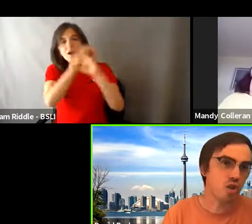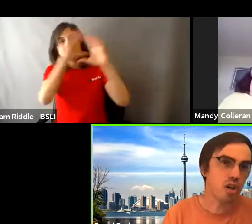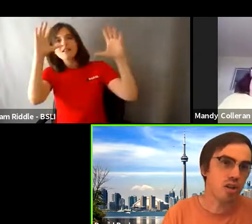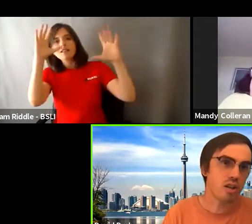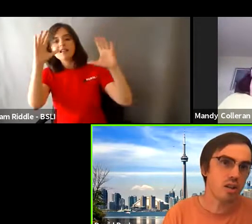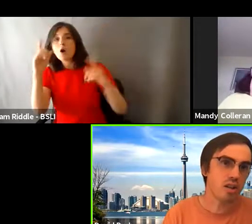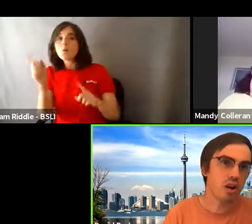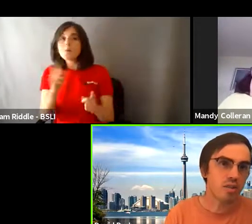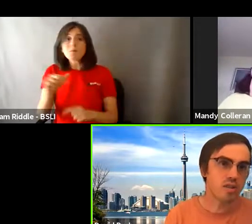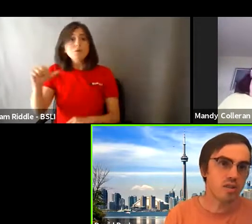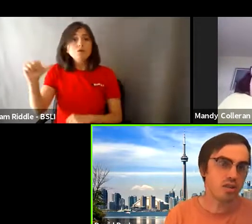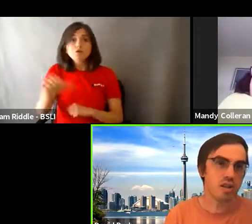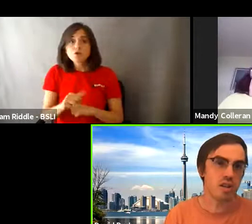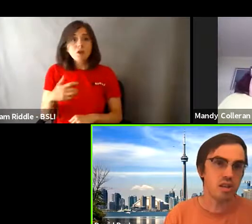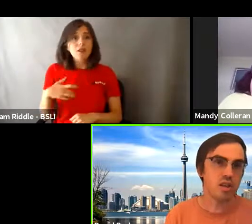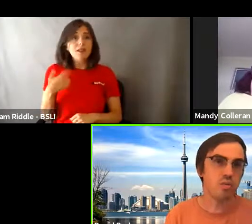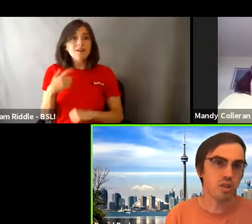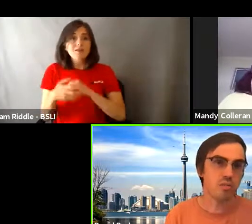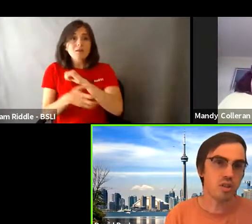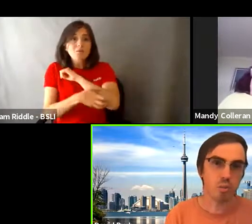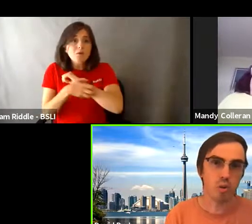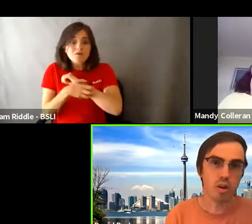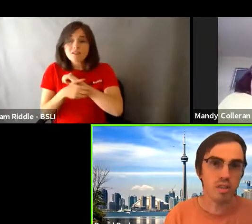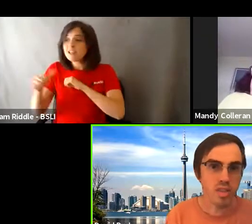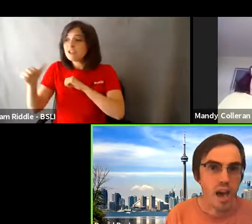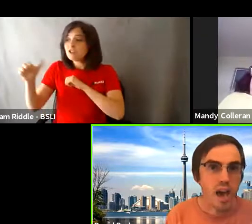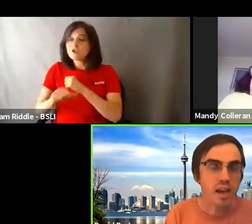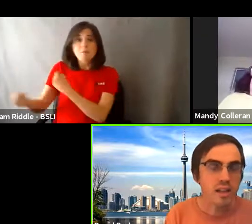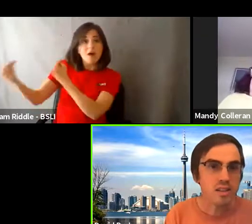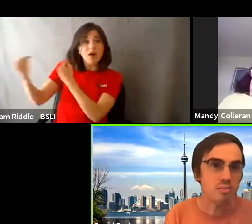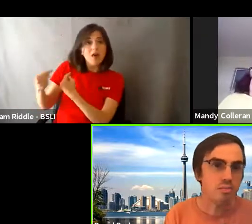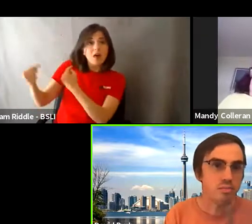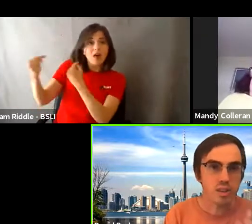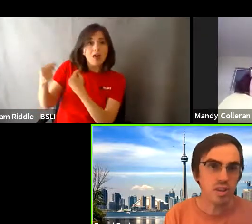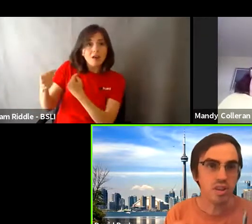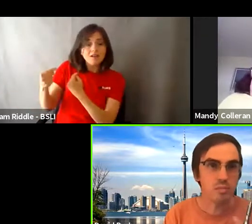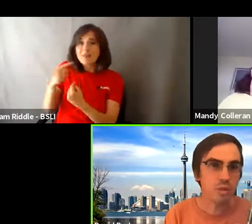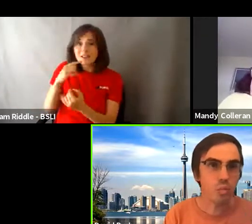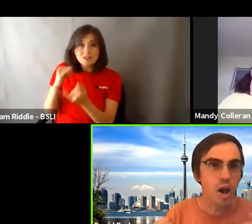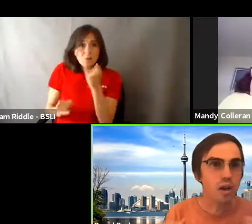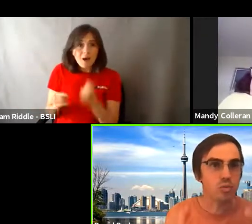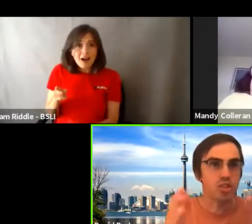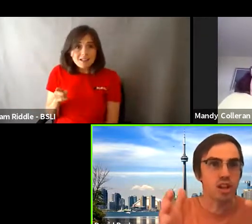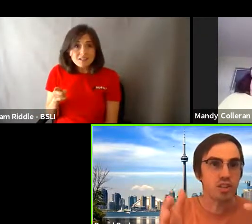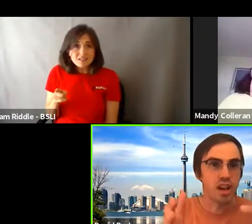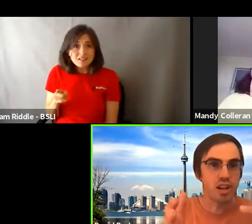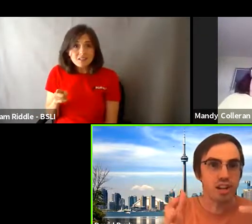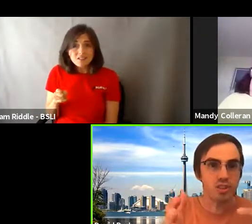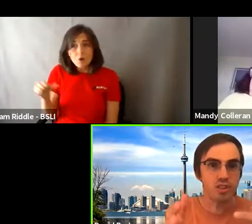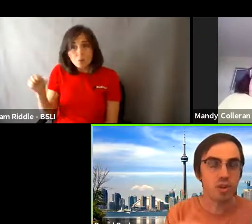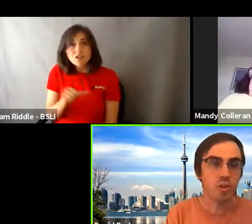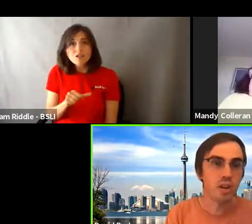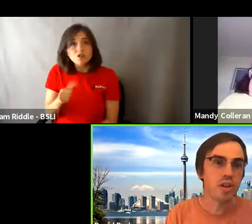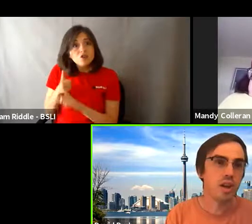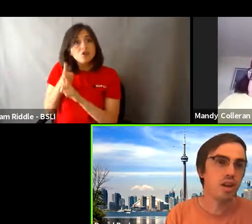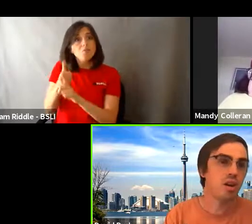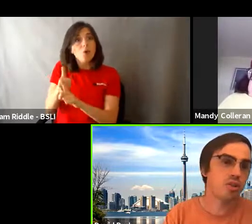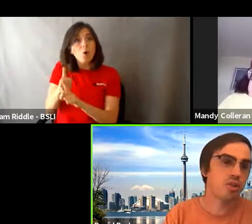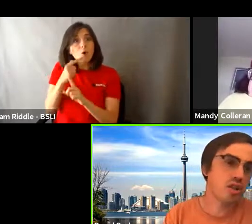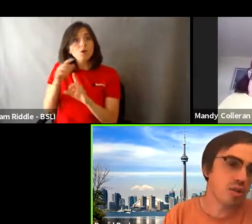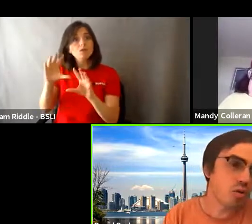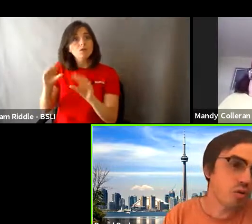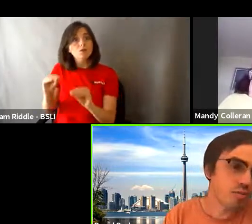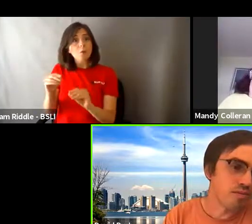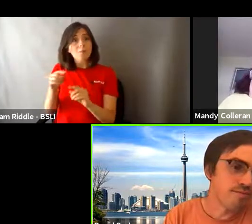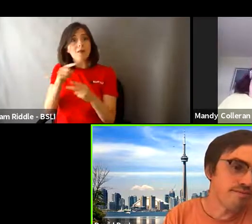that's good. Like, Yes. obviously, I think that we should be supporting that, but thinking about how do we channel that into